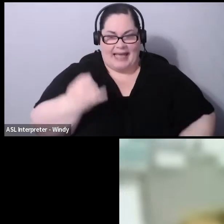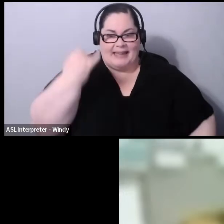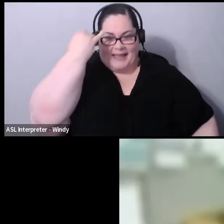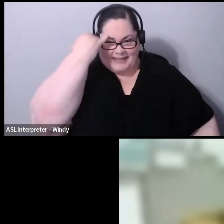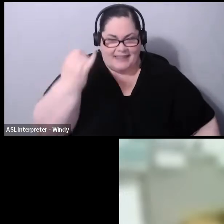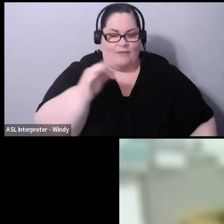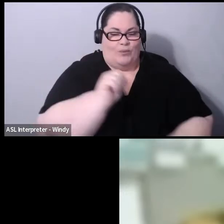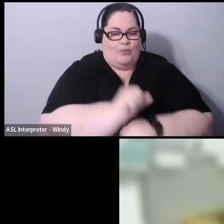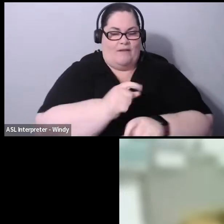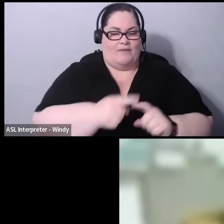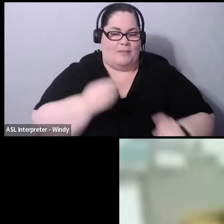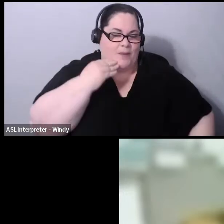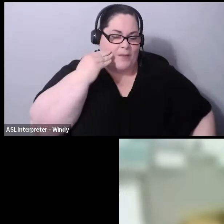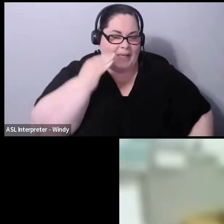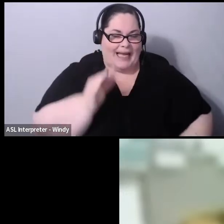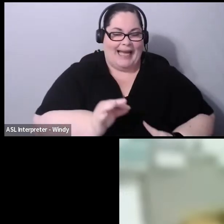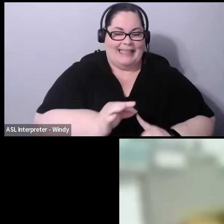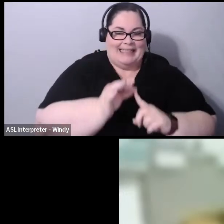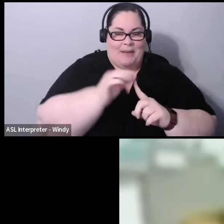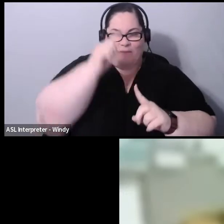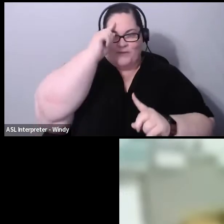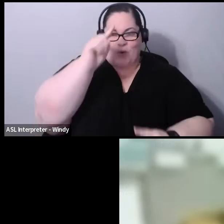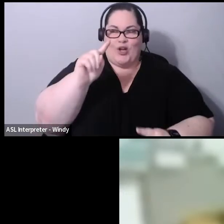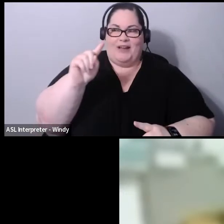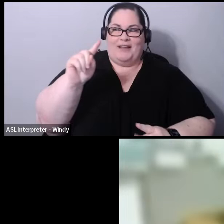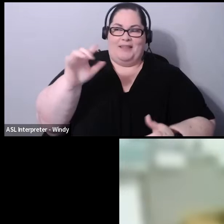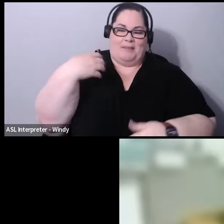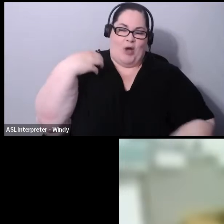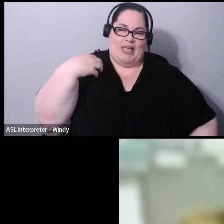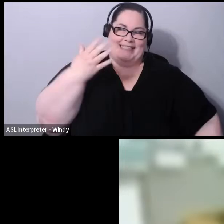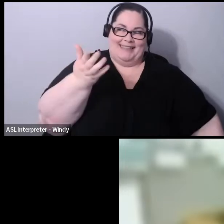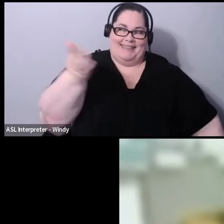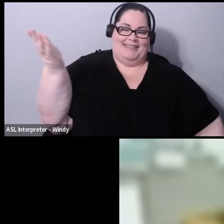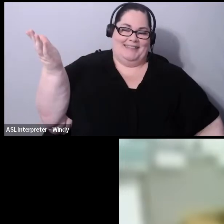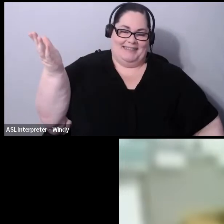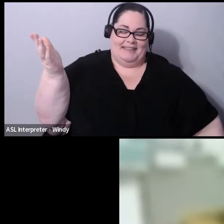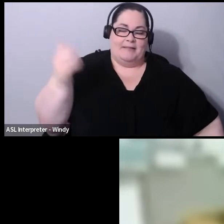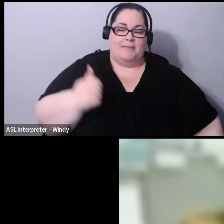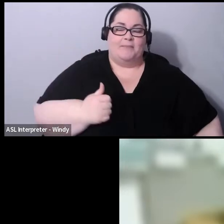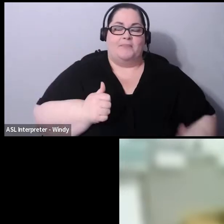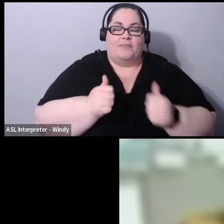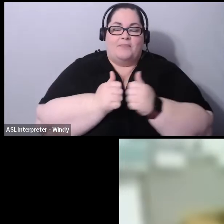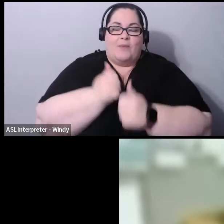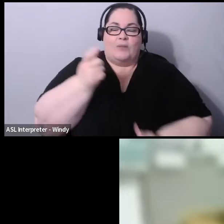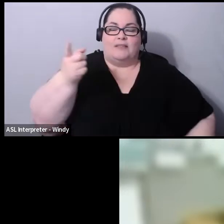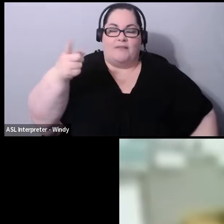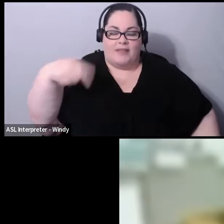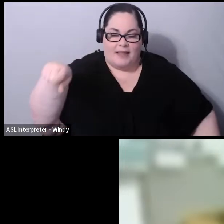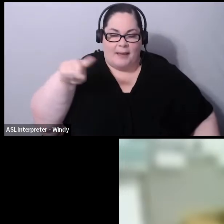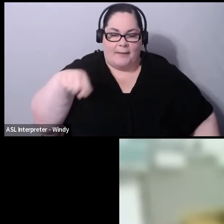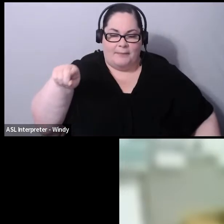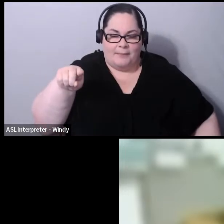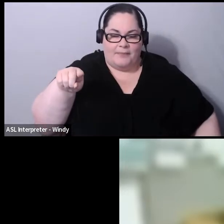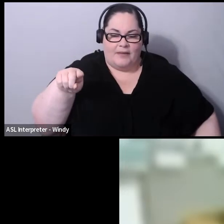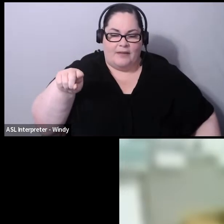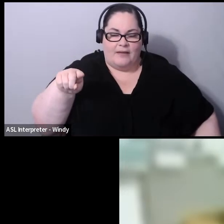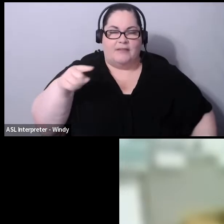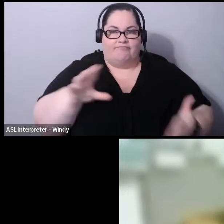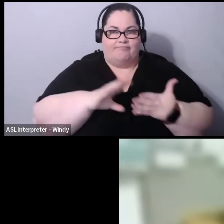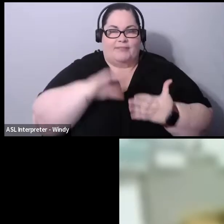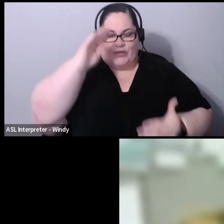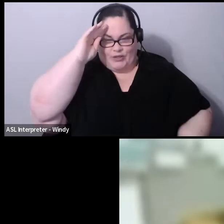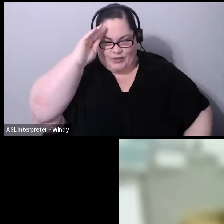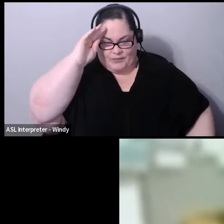home, except for the employers, because most of them have learned